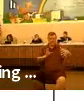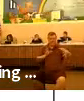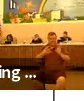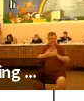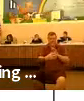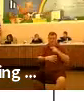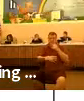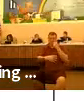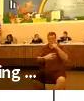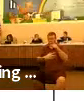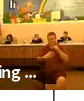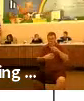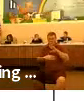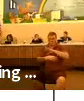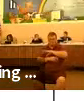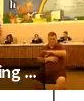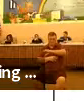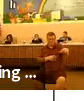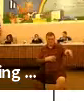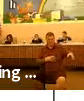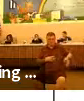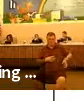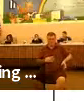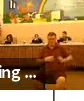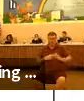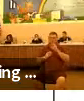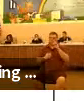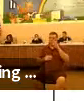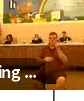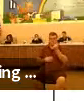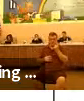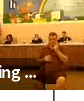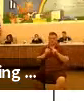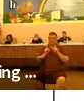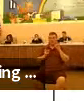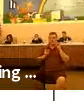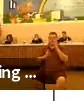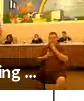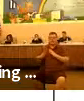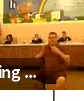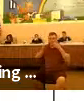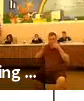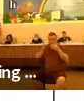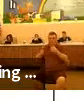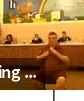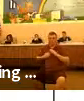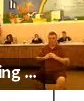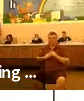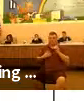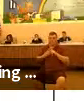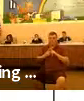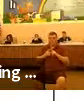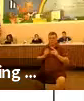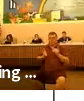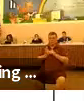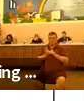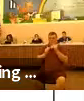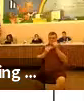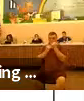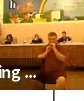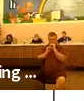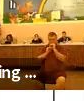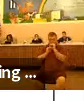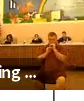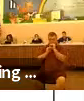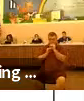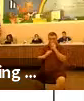green infrastructure and put it on the other side or something, but just some means to, again, minimize